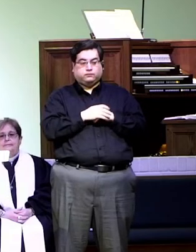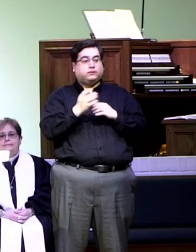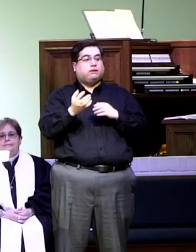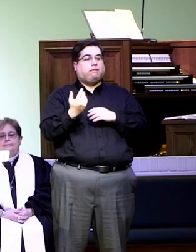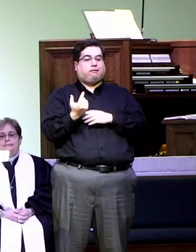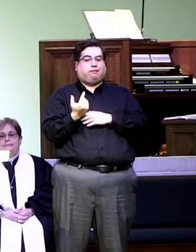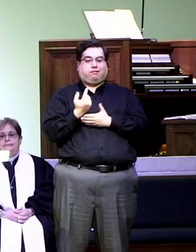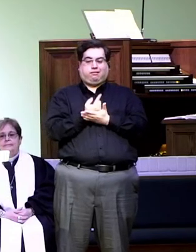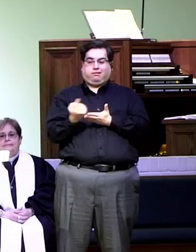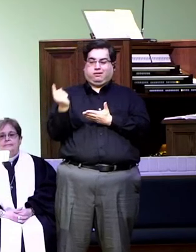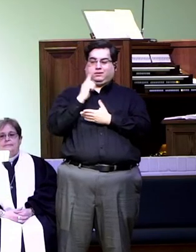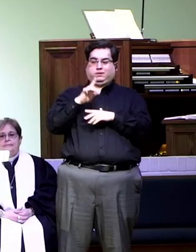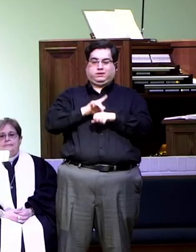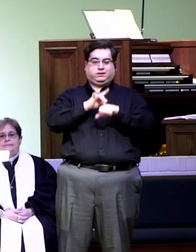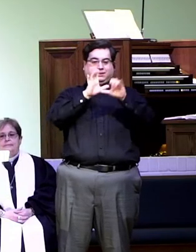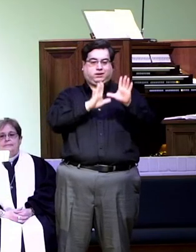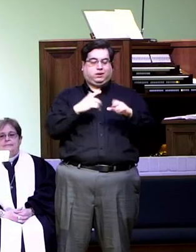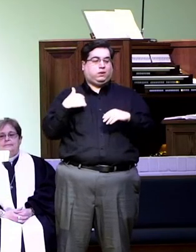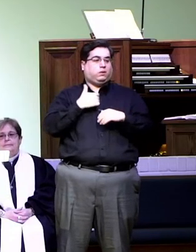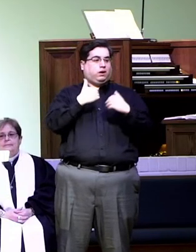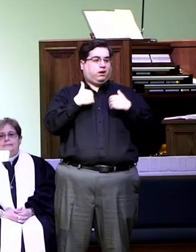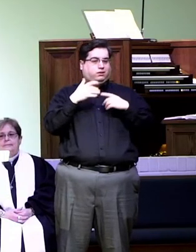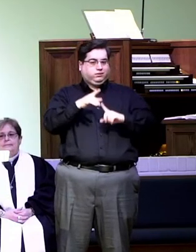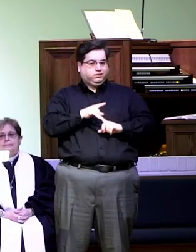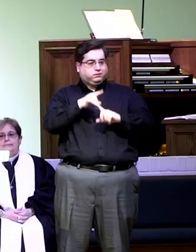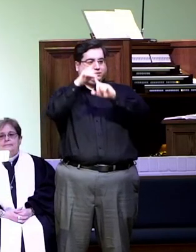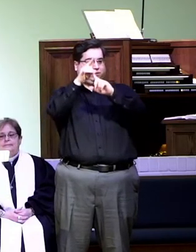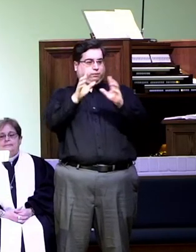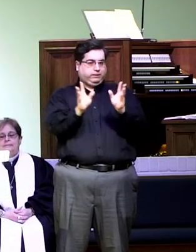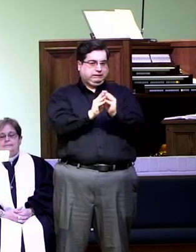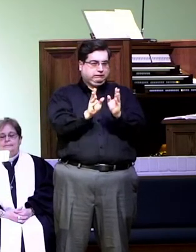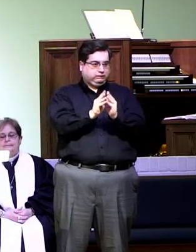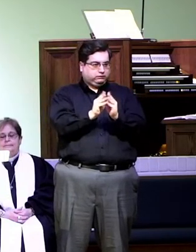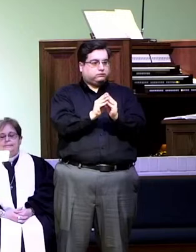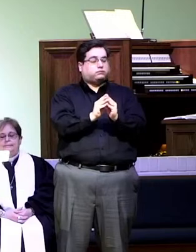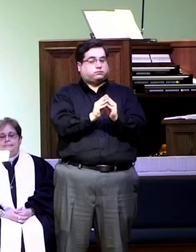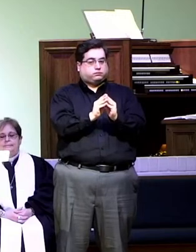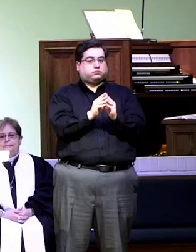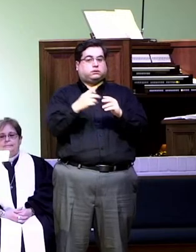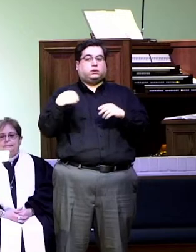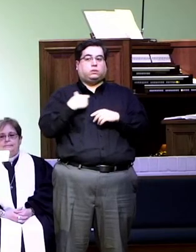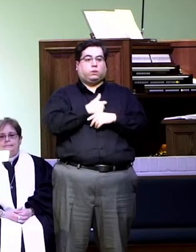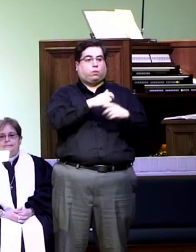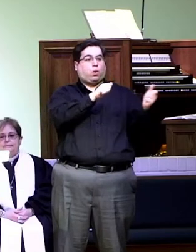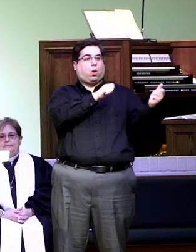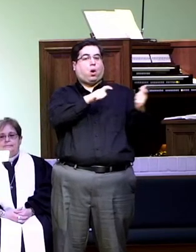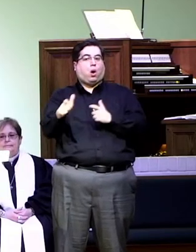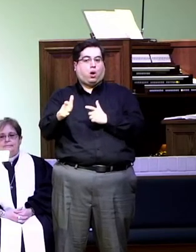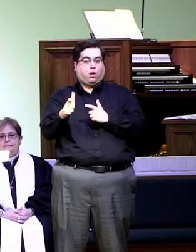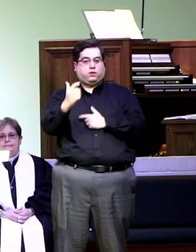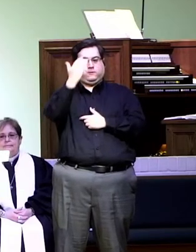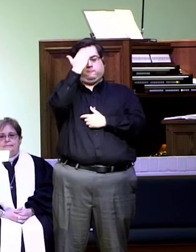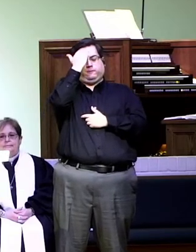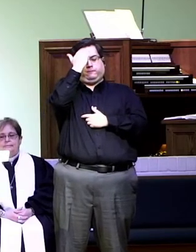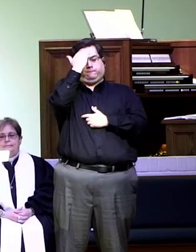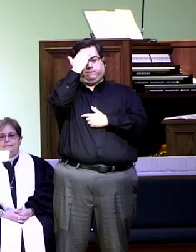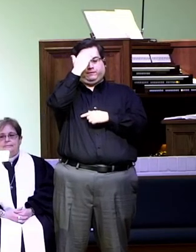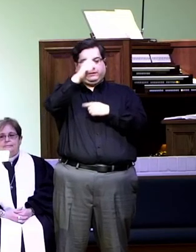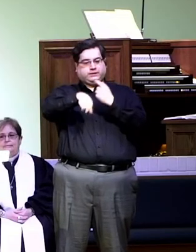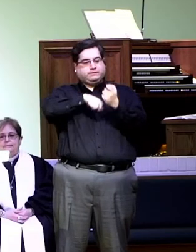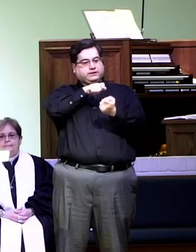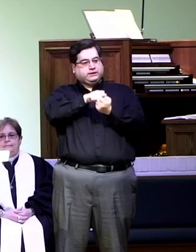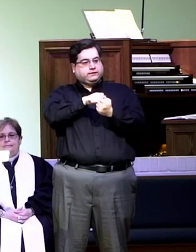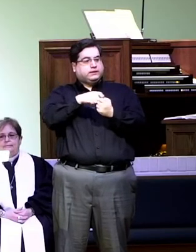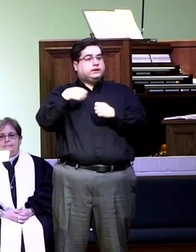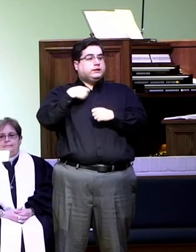Last Sunday, we held a special congregational meeting, and we were all made aware of the particulars that